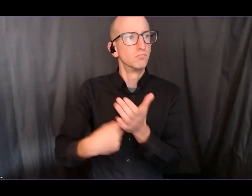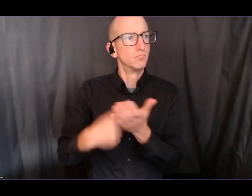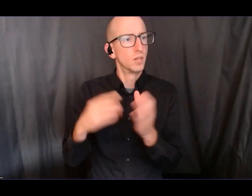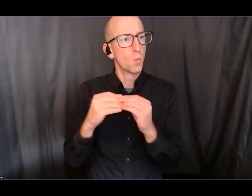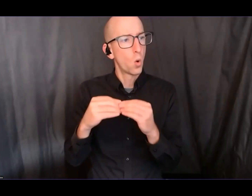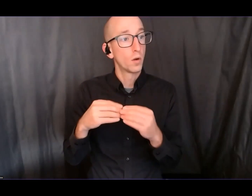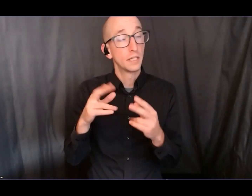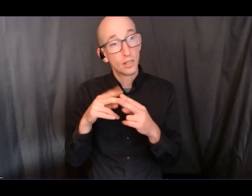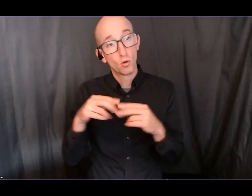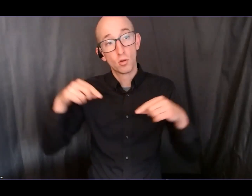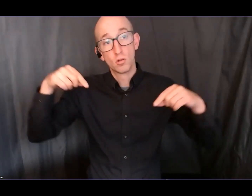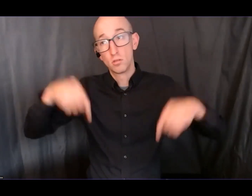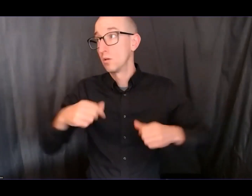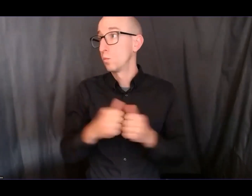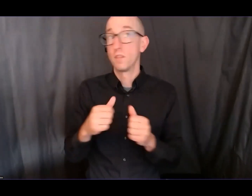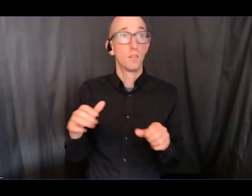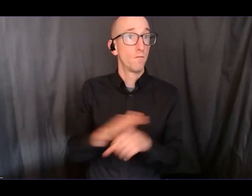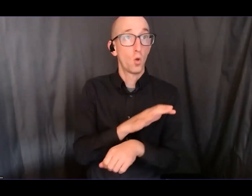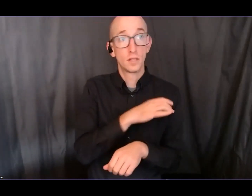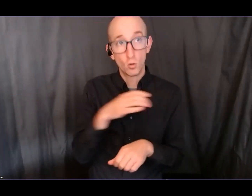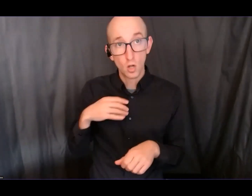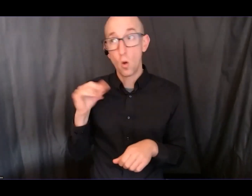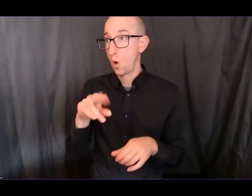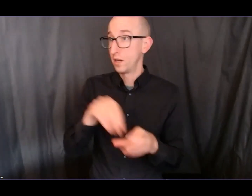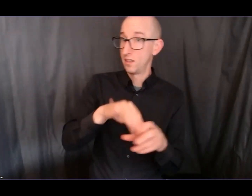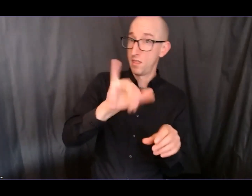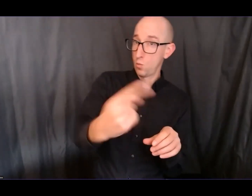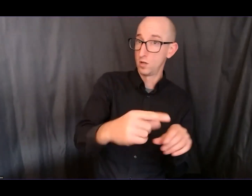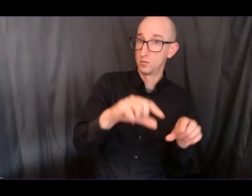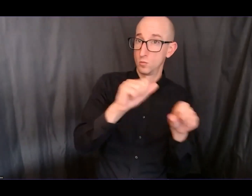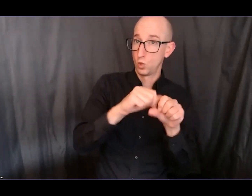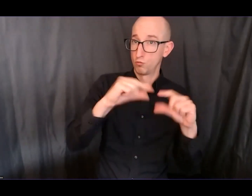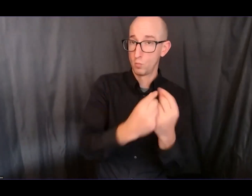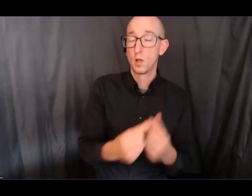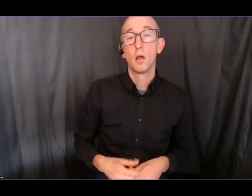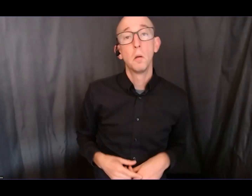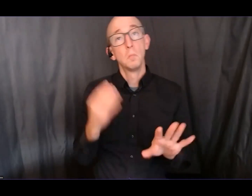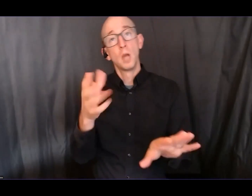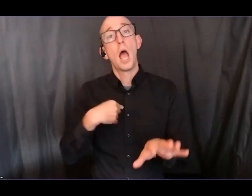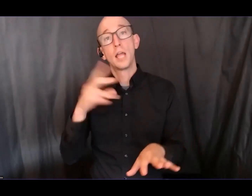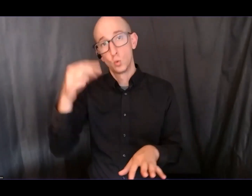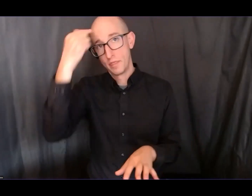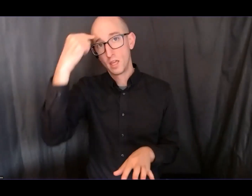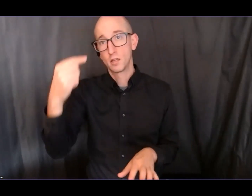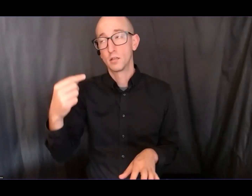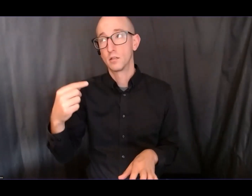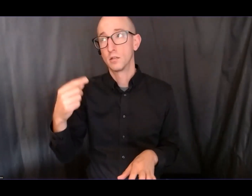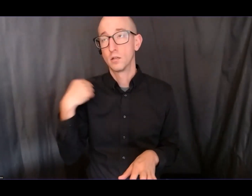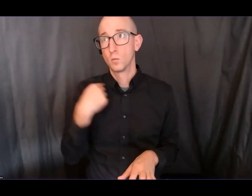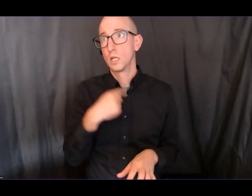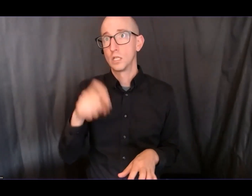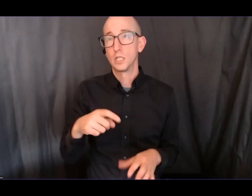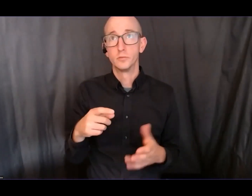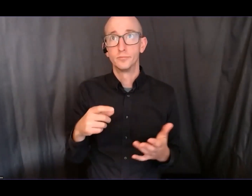with the whole council or in that work group. But I do think that there needs to be a way in which the